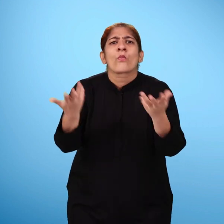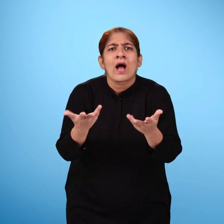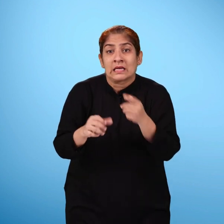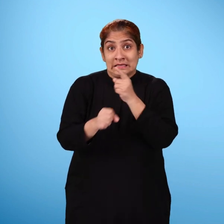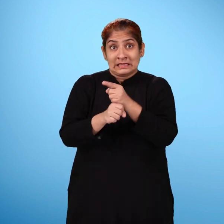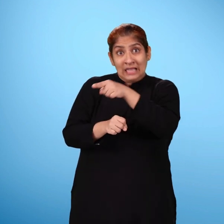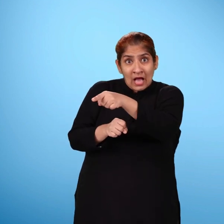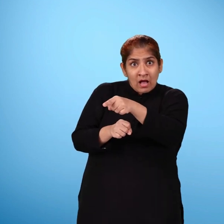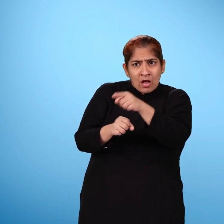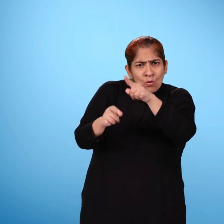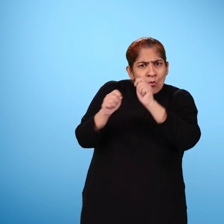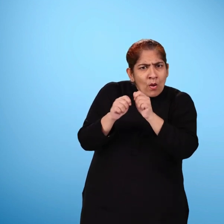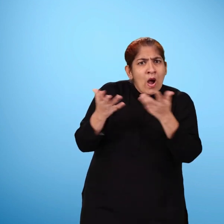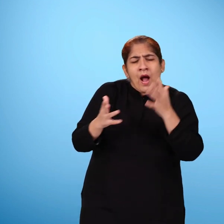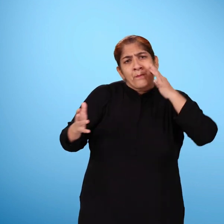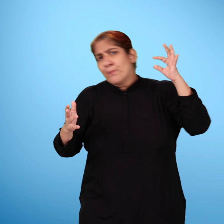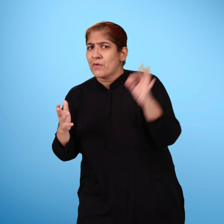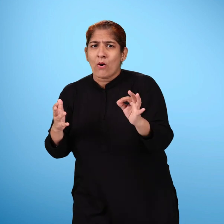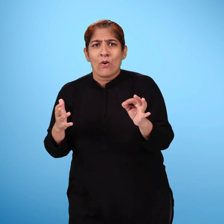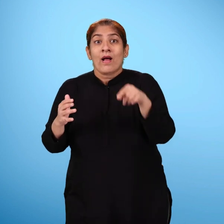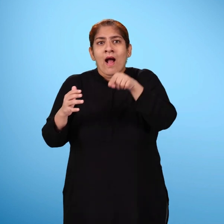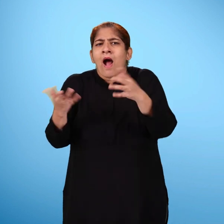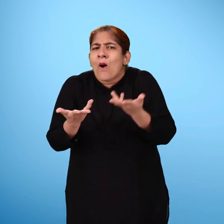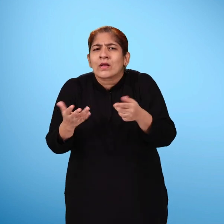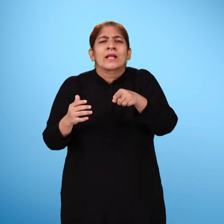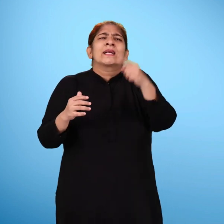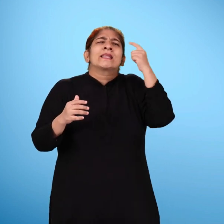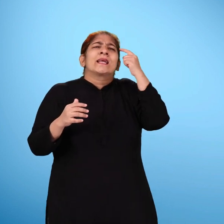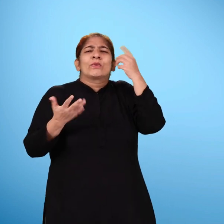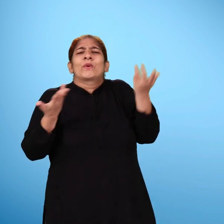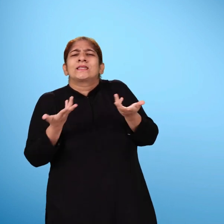What do you suggest for improving the dignity of teachers in our country?